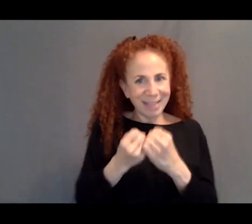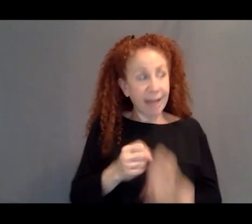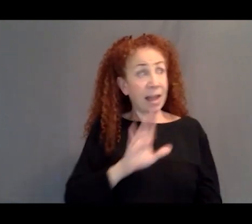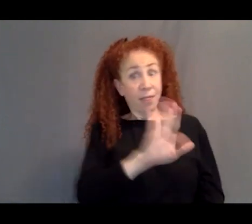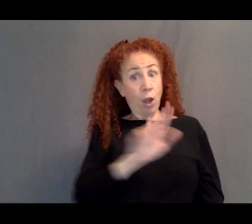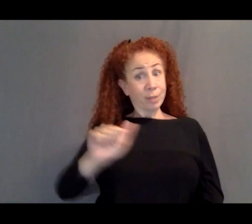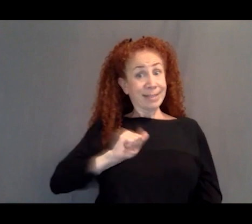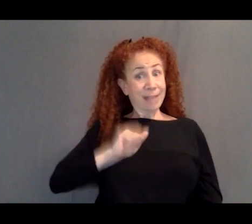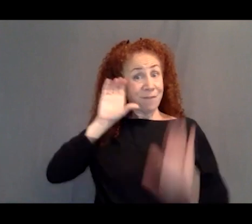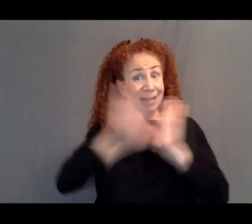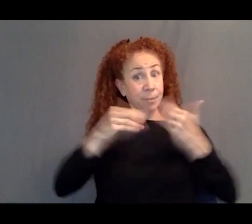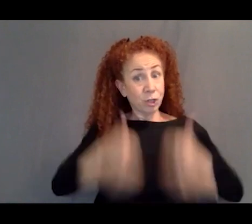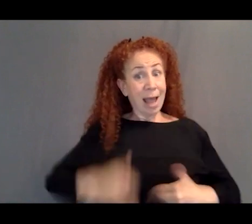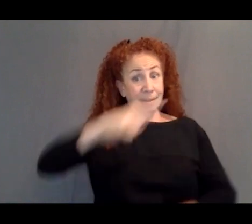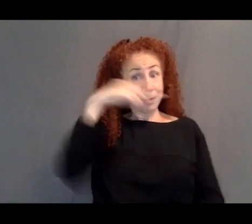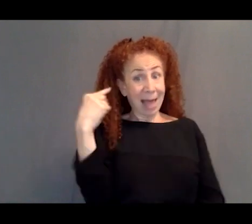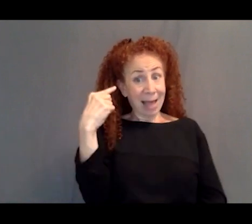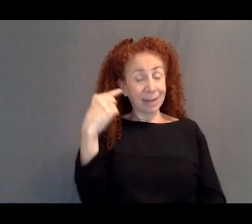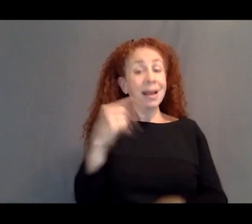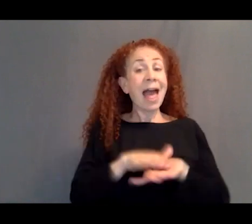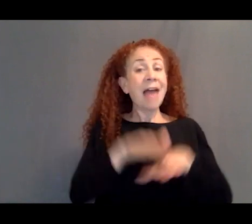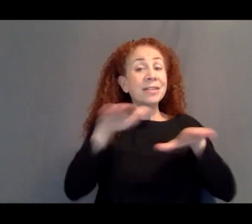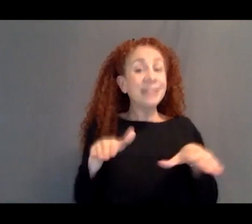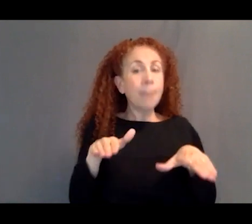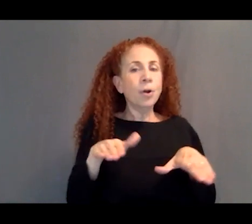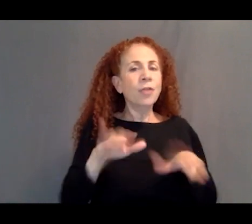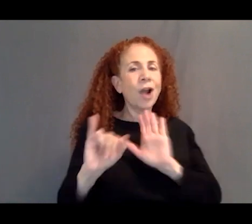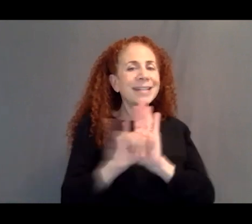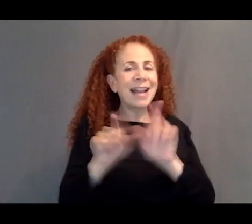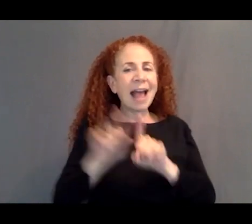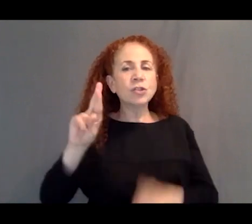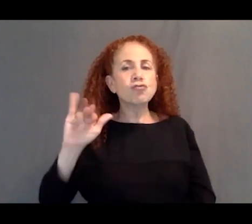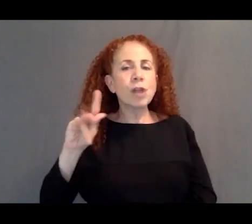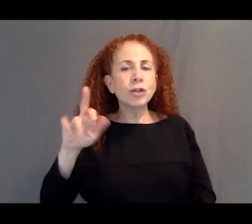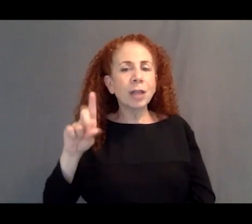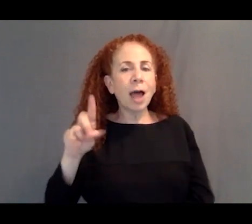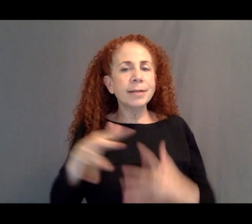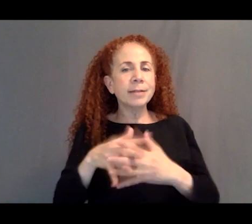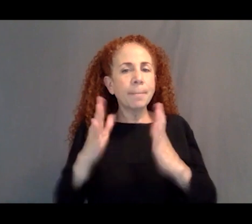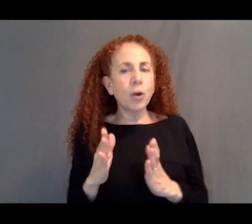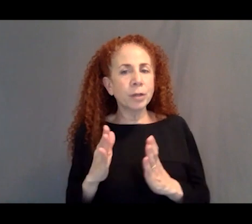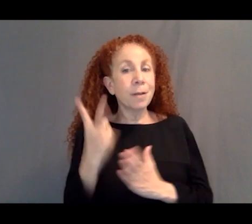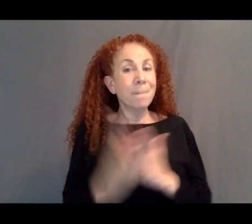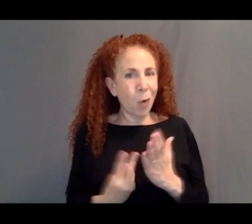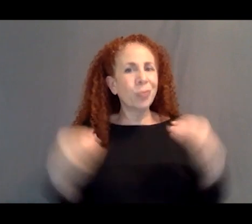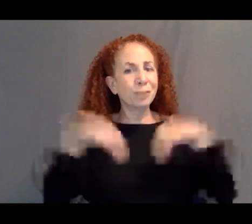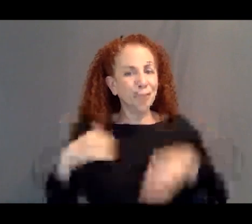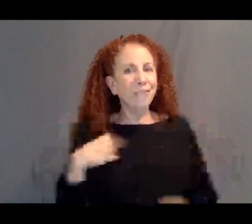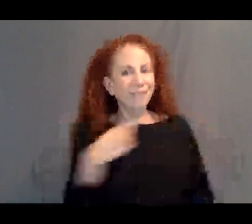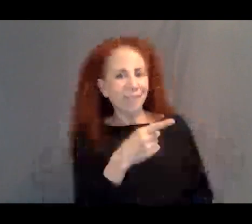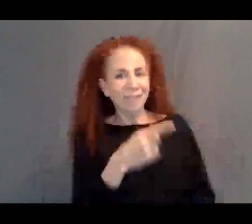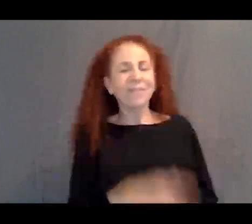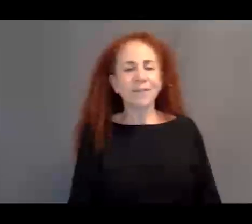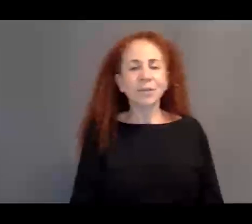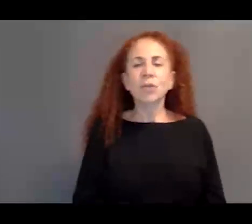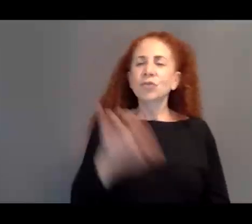as Black and their identity as racialized Americans. We think about this assimilation